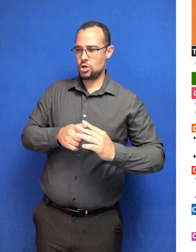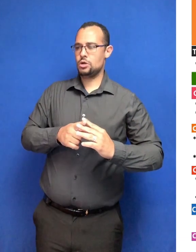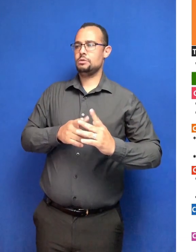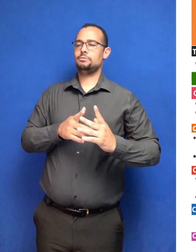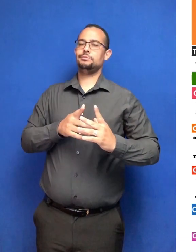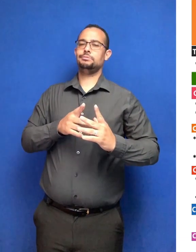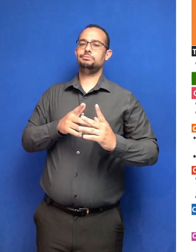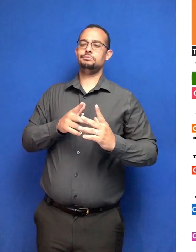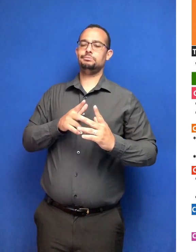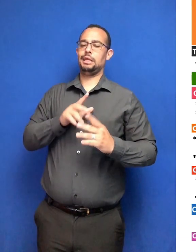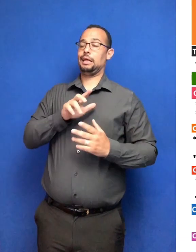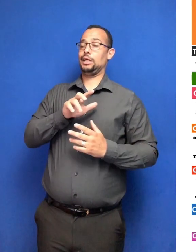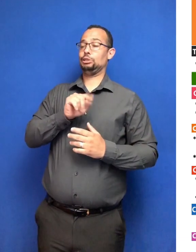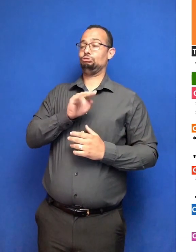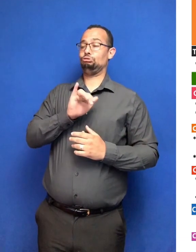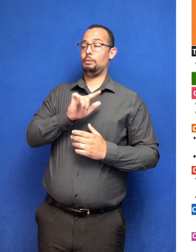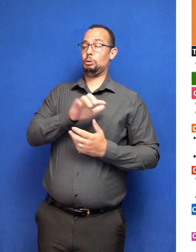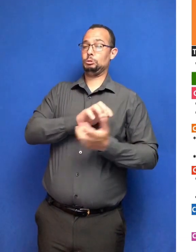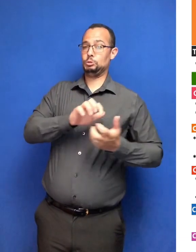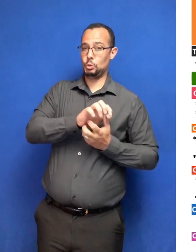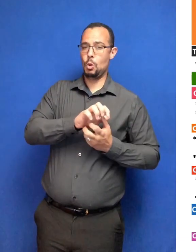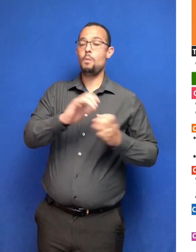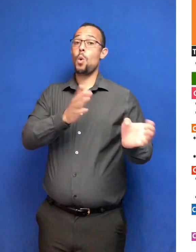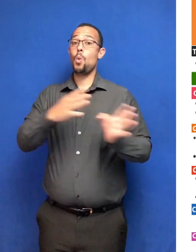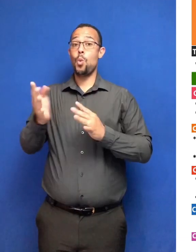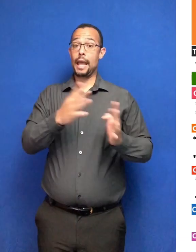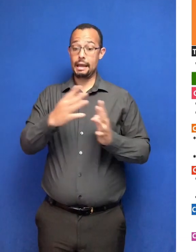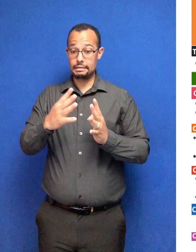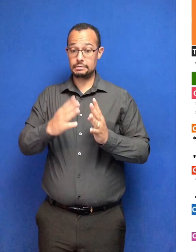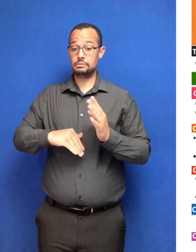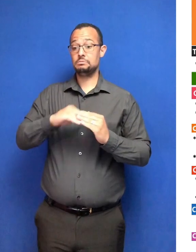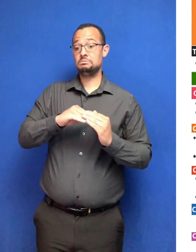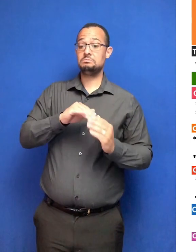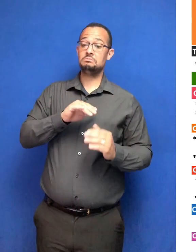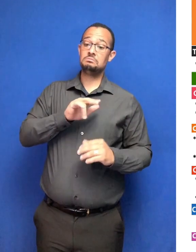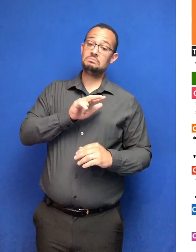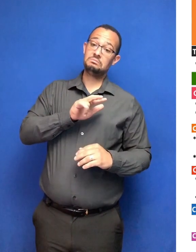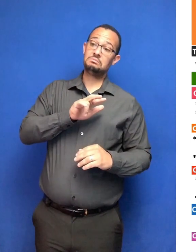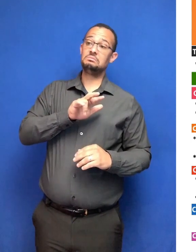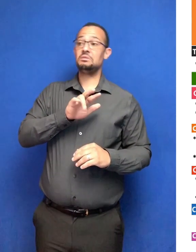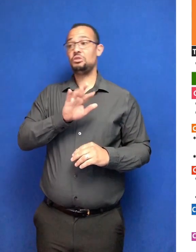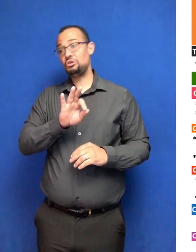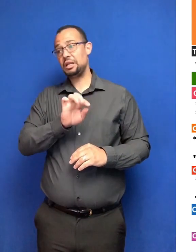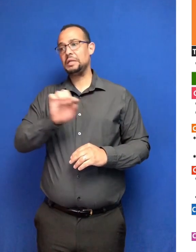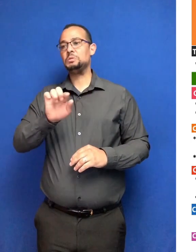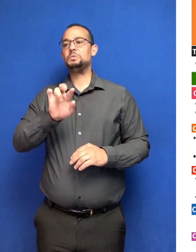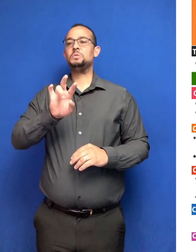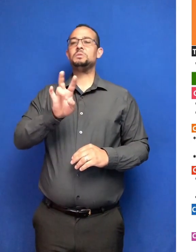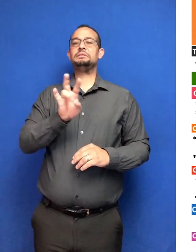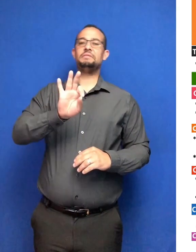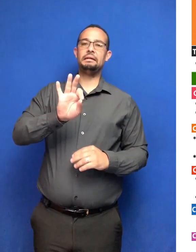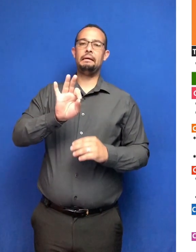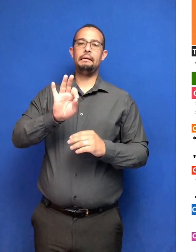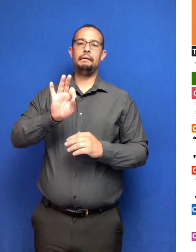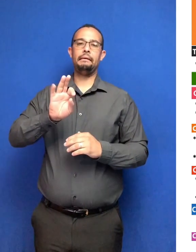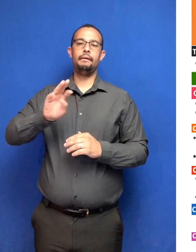and that has winds of 39 to 79 miles per hour. With these winds, there will be